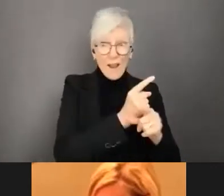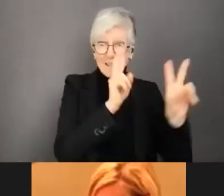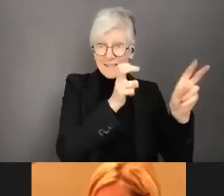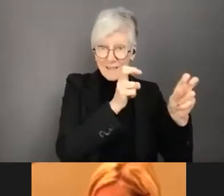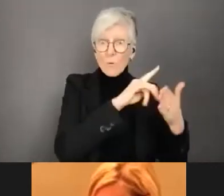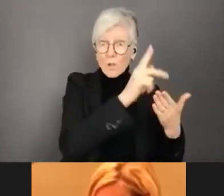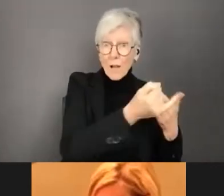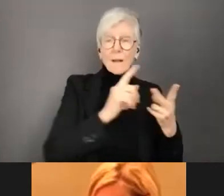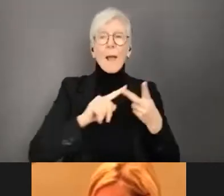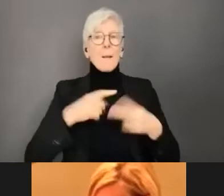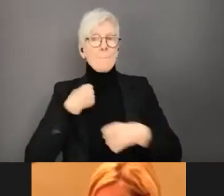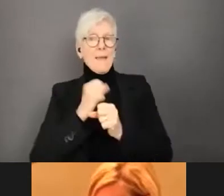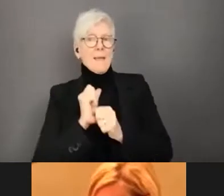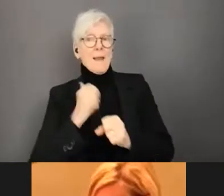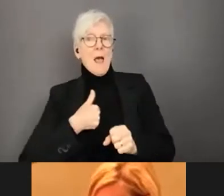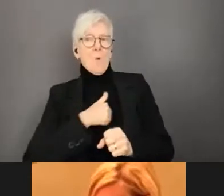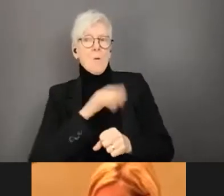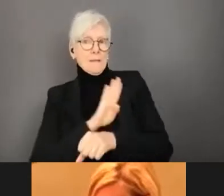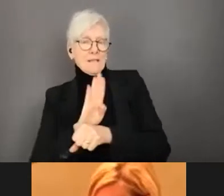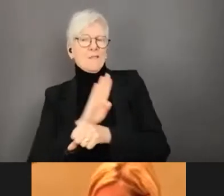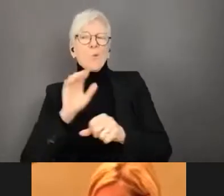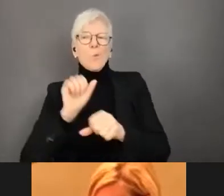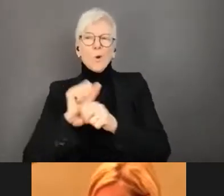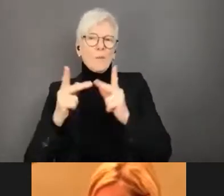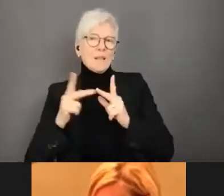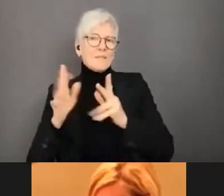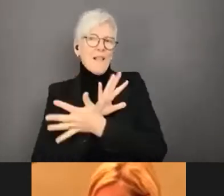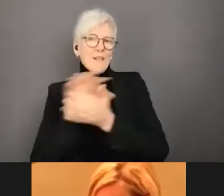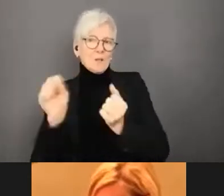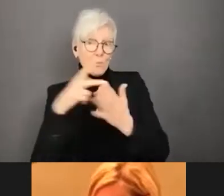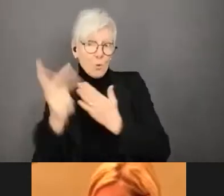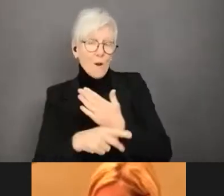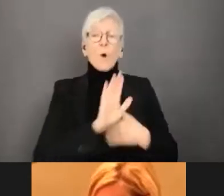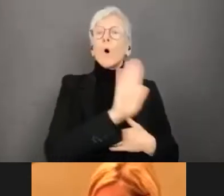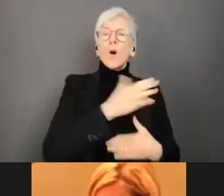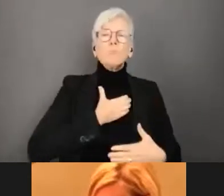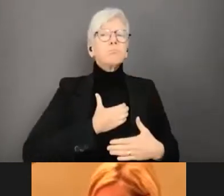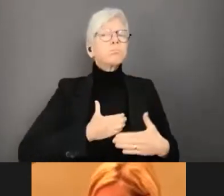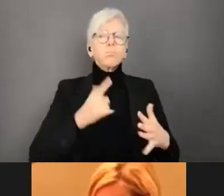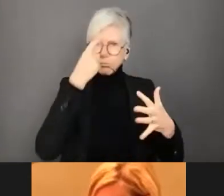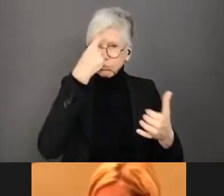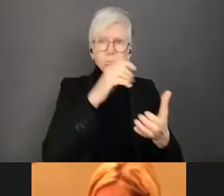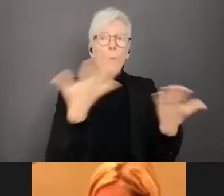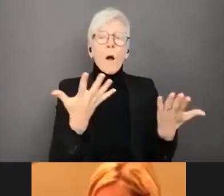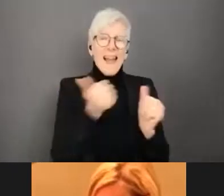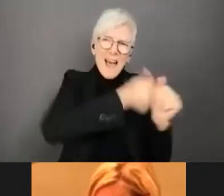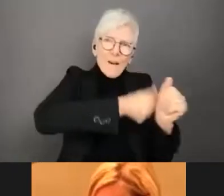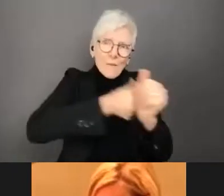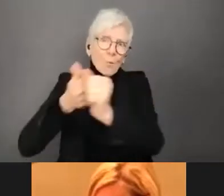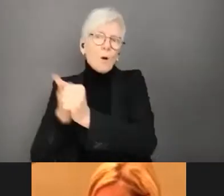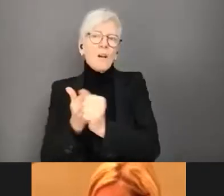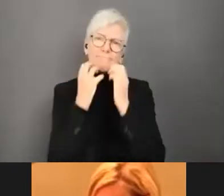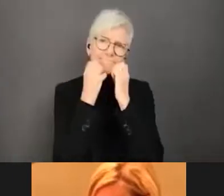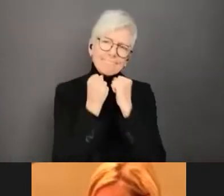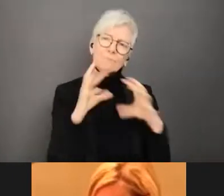It Our Business workplace violence program. Margaret's passionate in her beliefs that everyone has an important contribution to